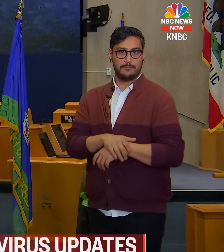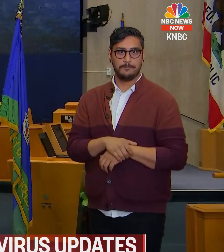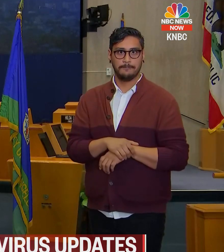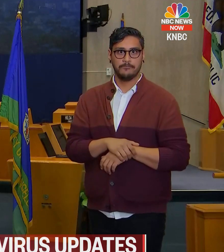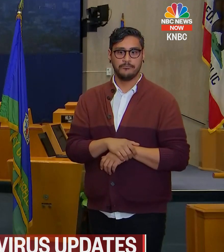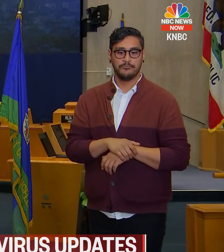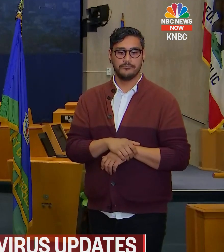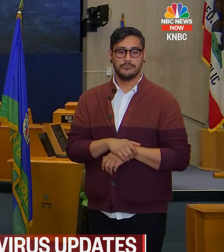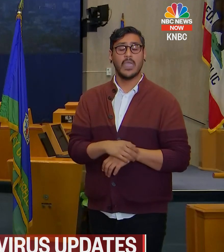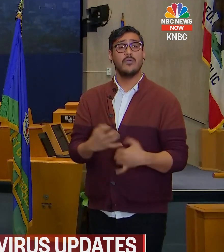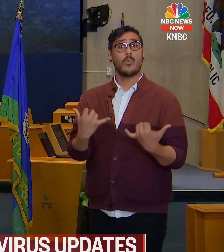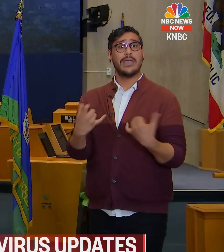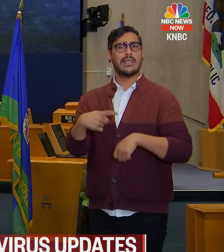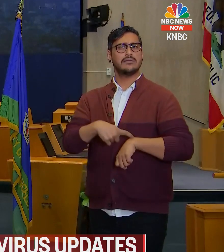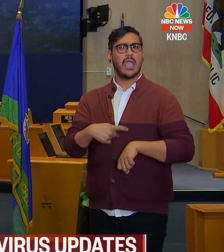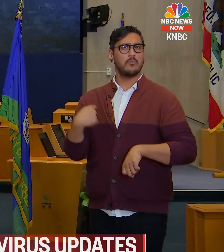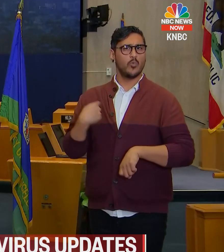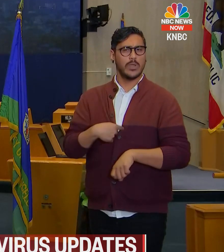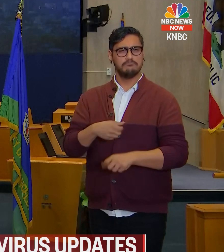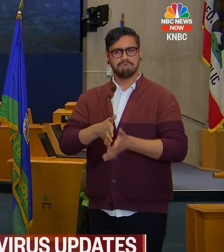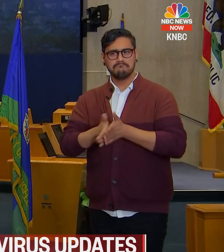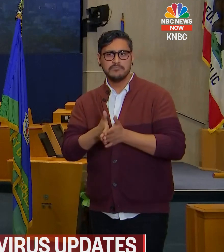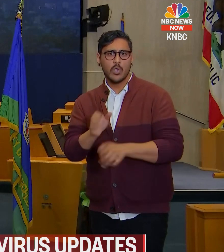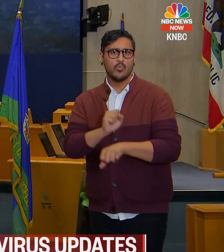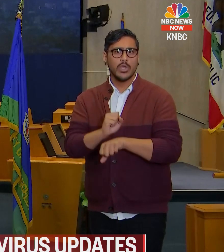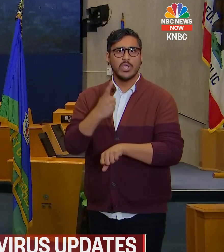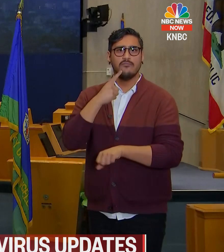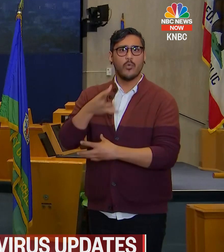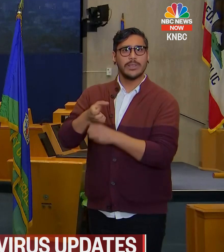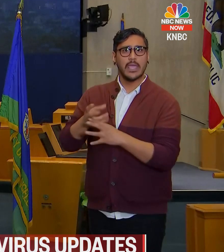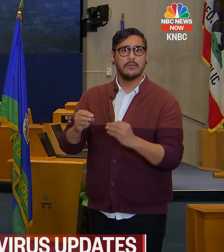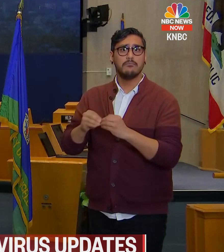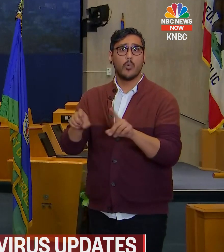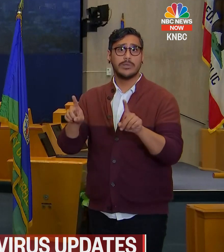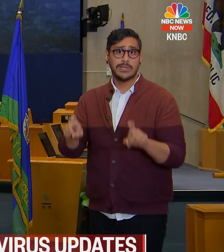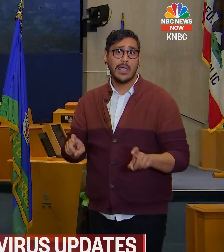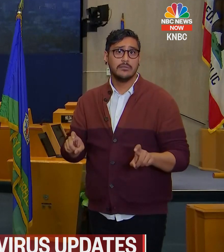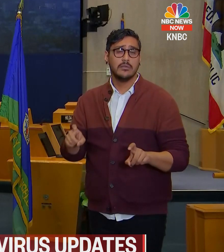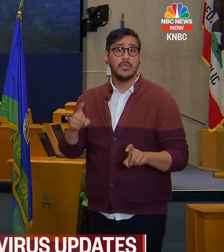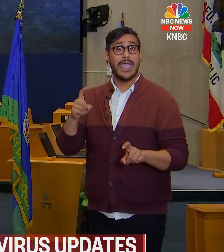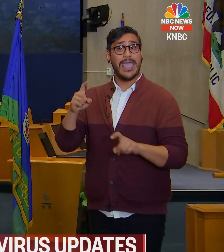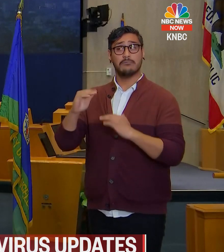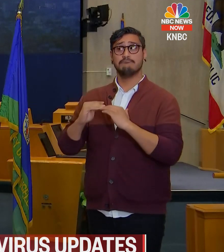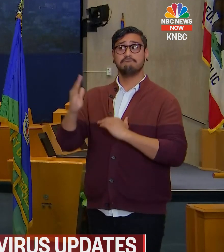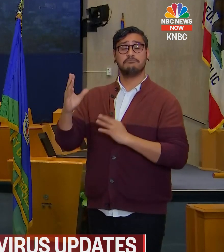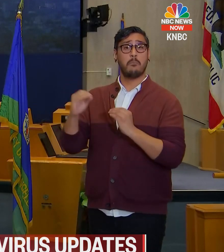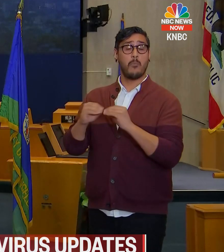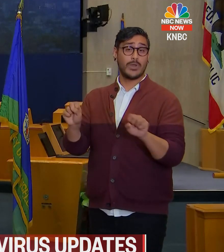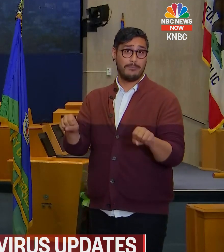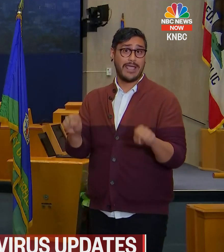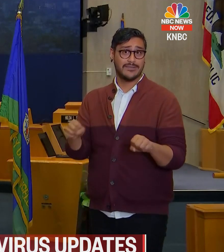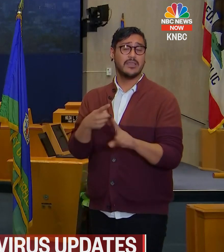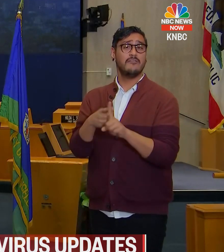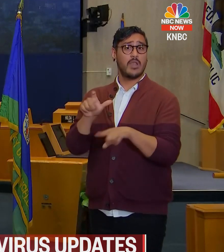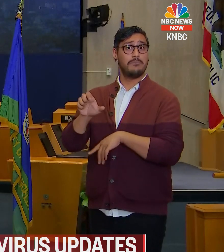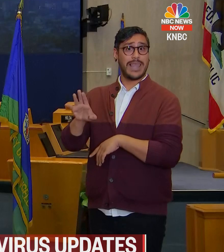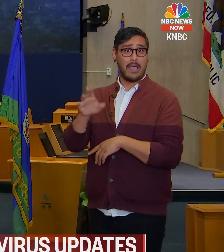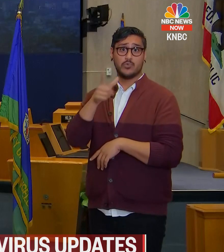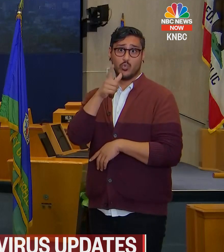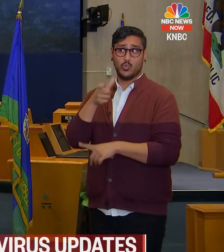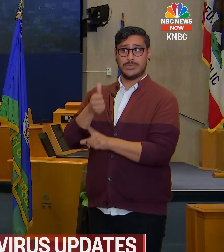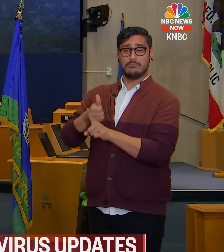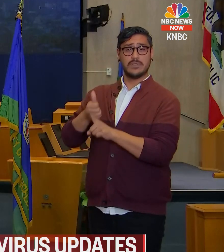During this time, we're working diligently to secure more tests from manufacturers and more capacity from the labs that process our